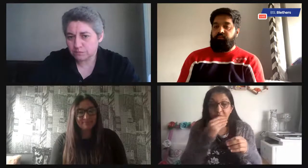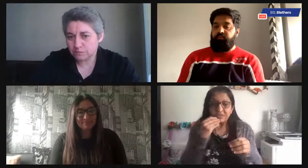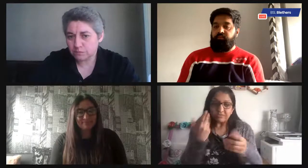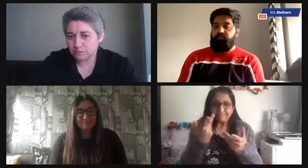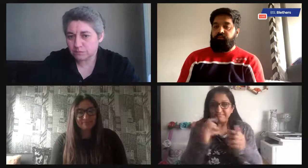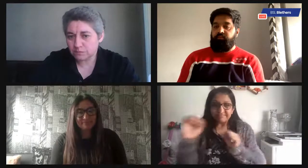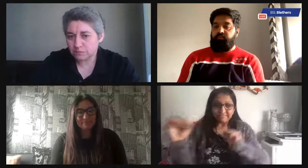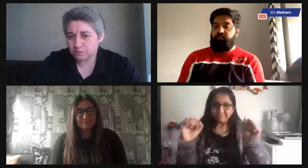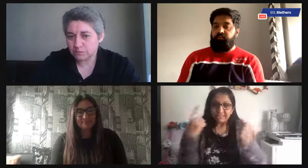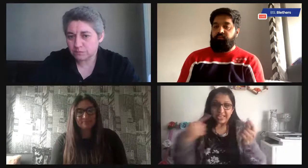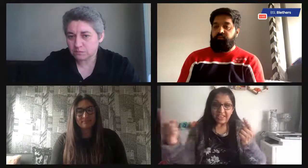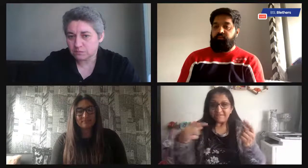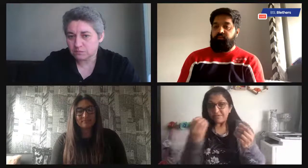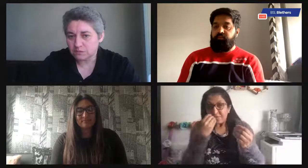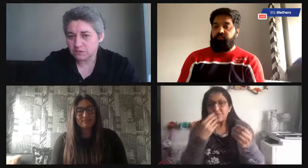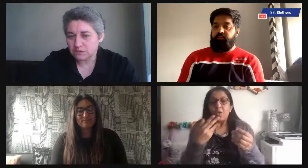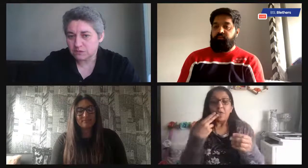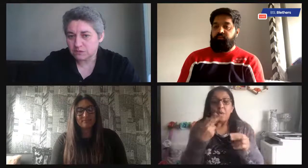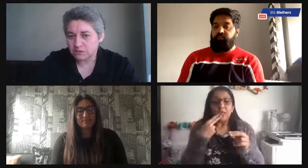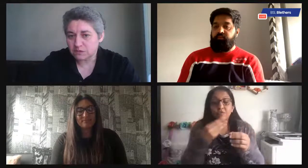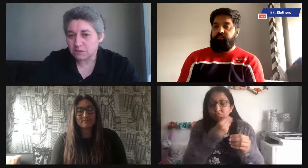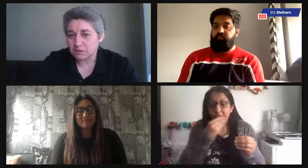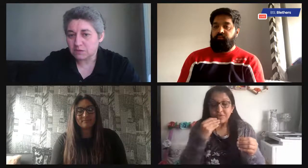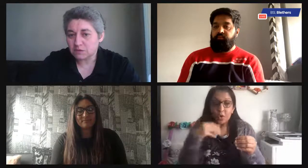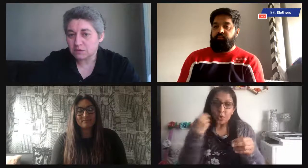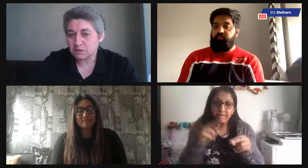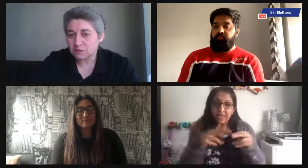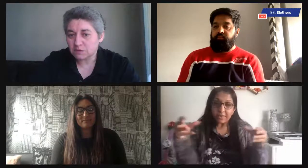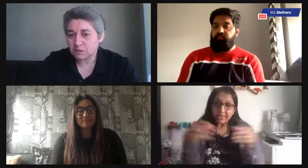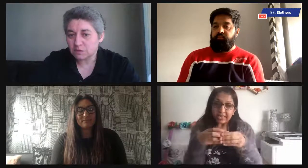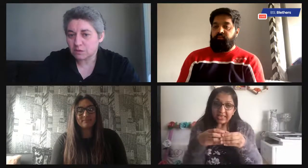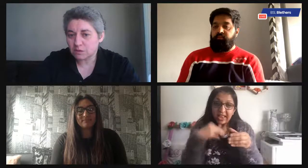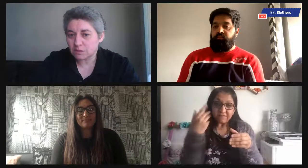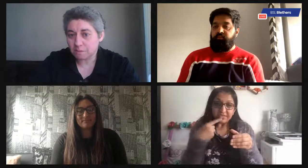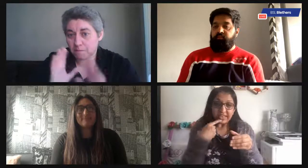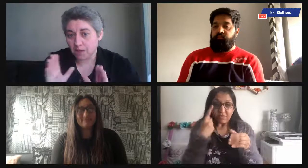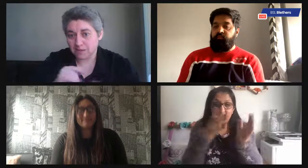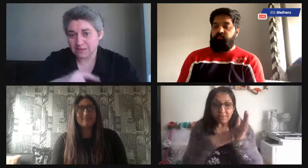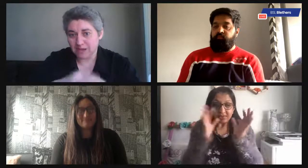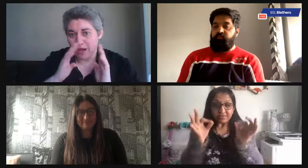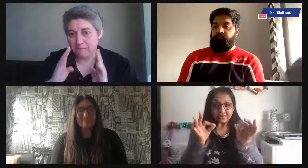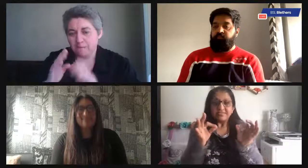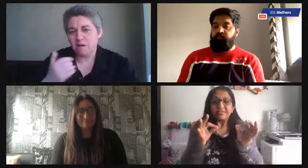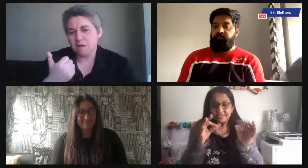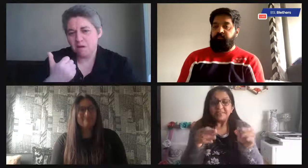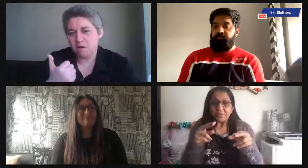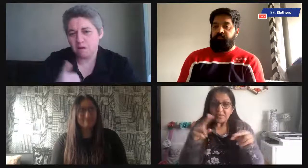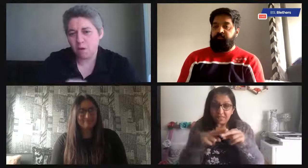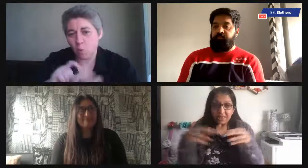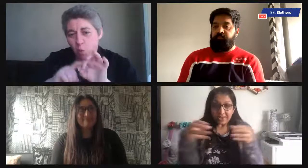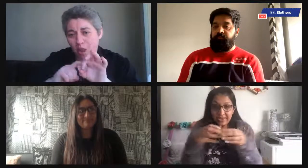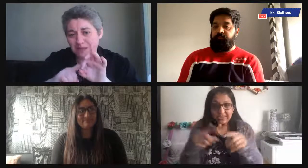there's always a big feast. So people, come together